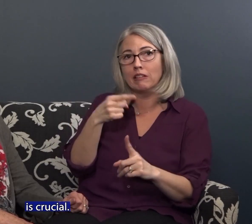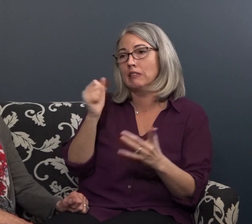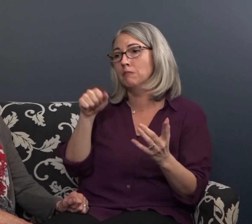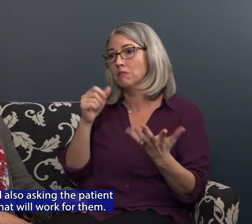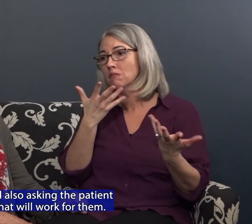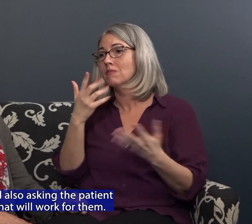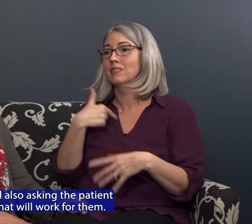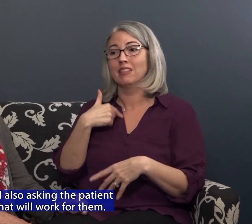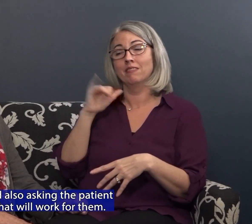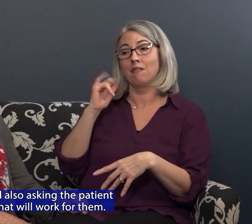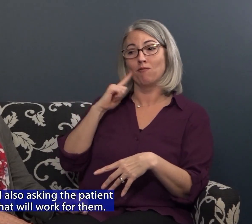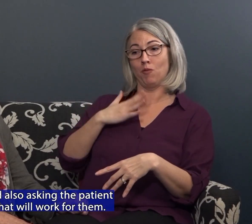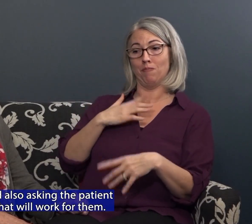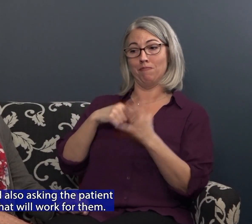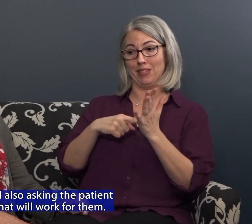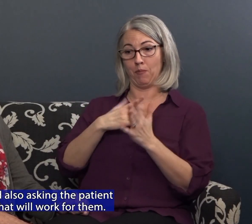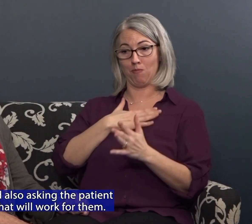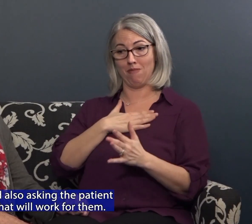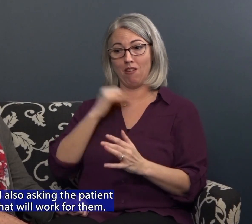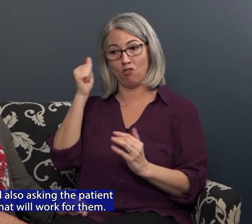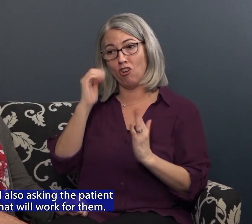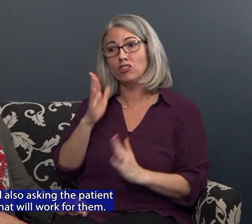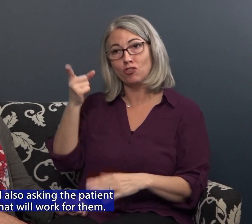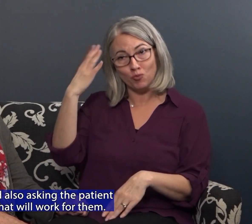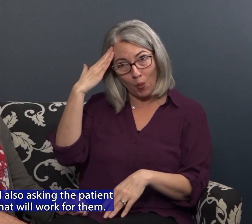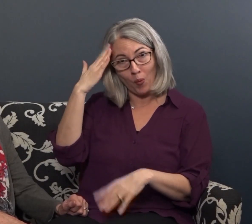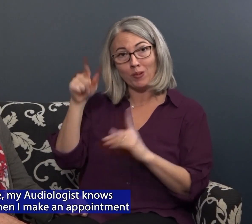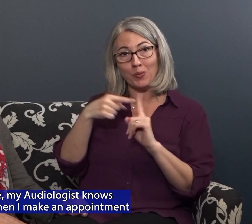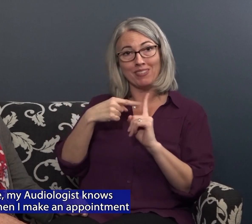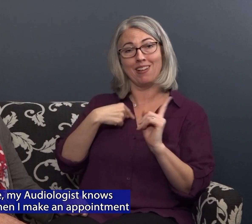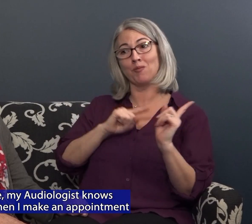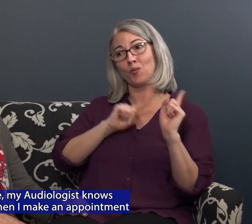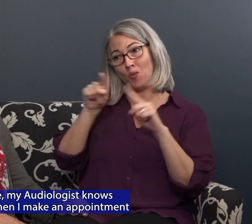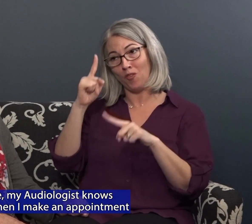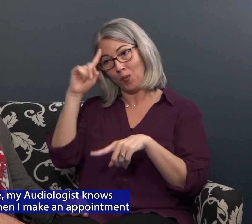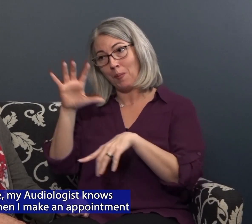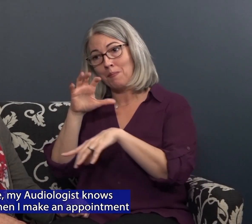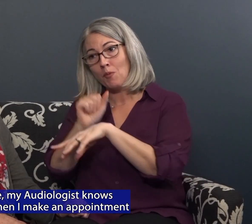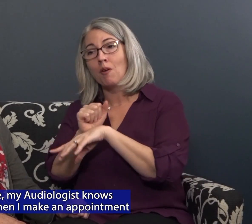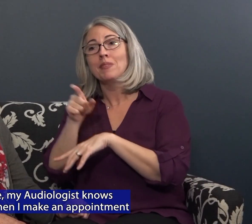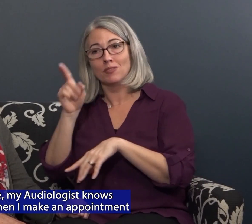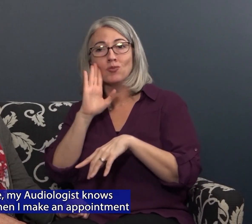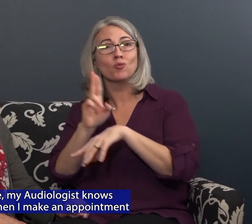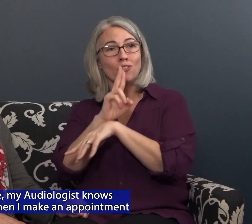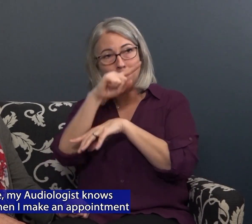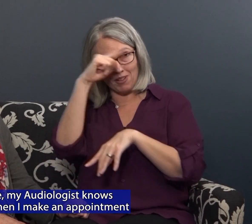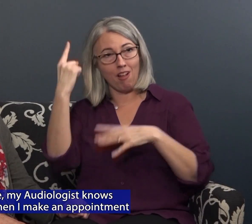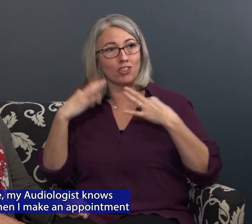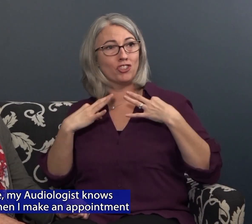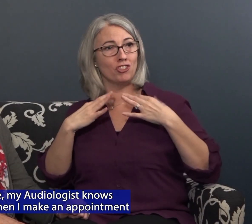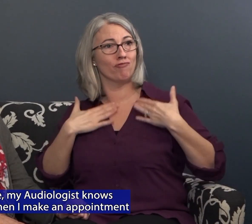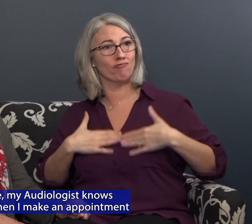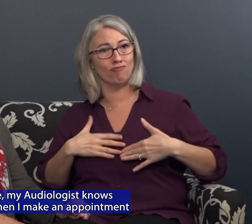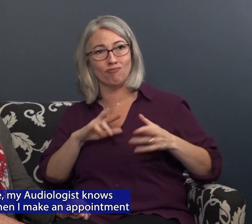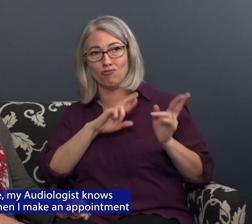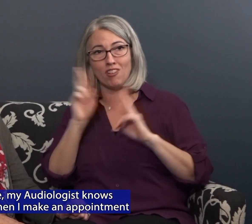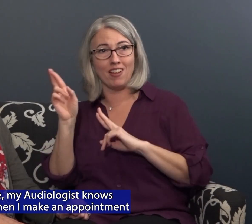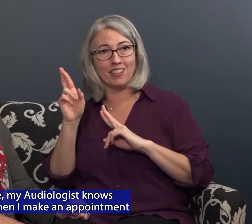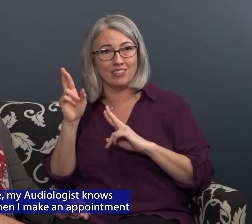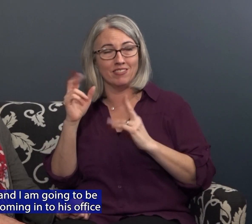And also asking the patient what will work for them. Like my audiologist knows that when I make an appointment and I'm